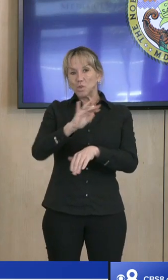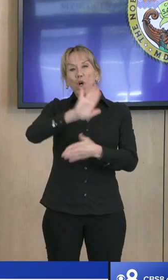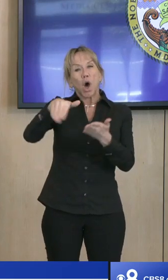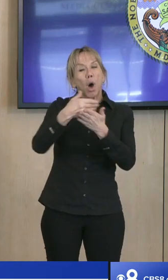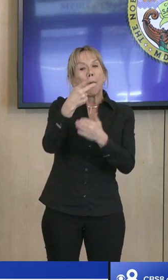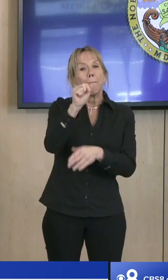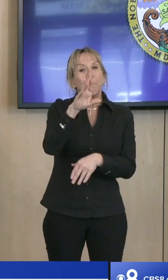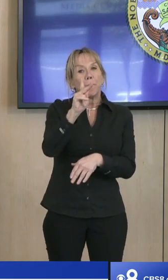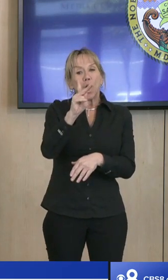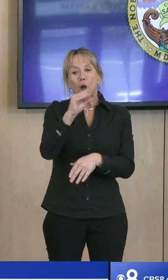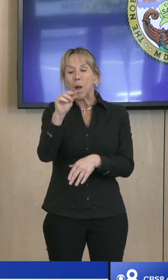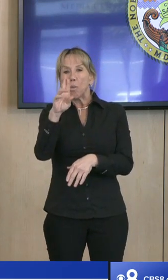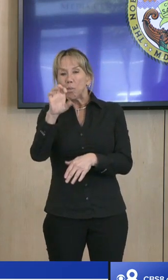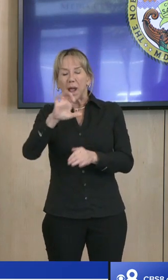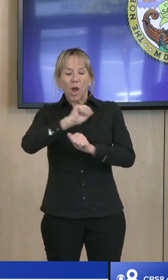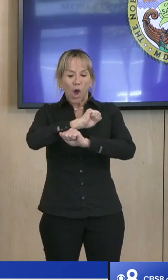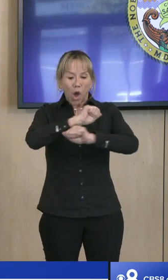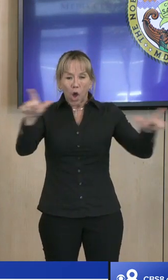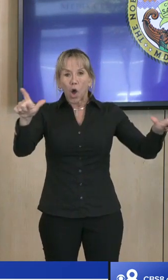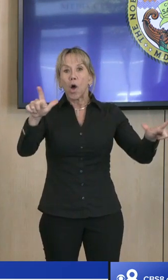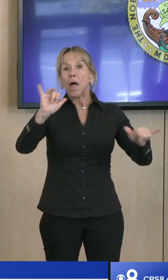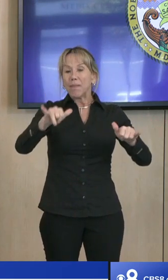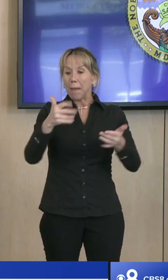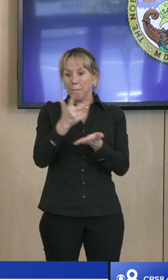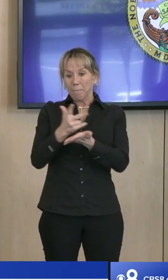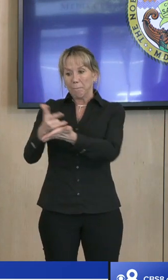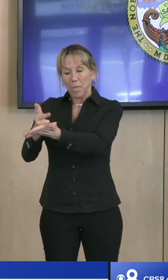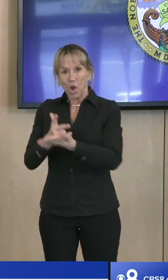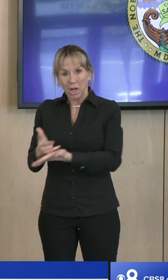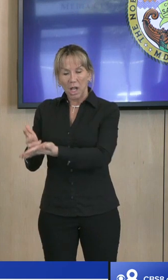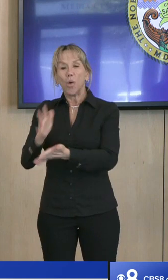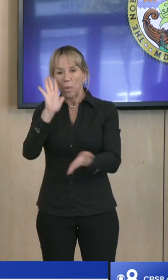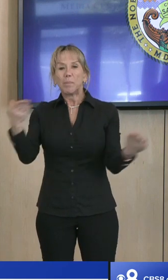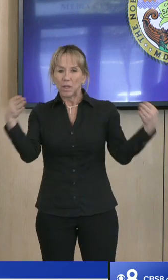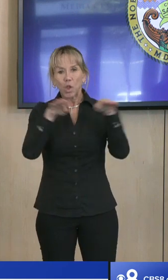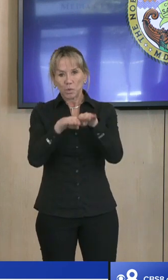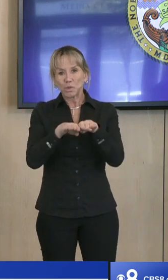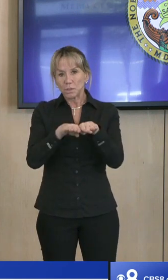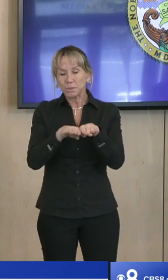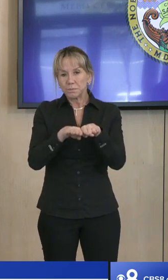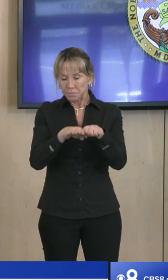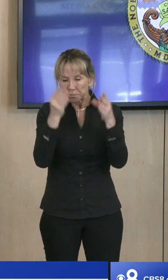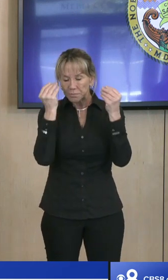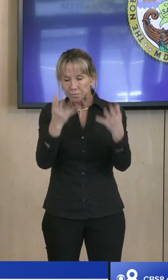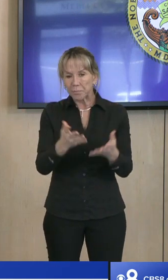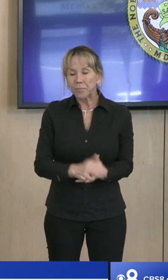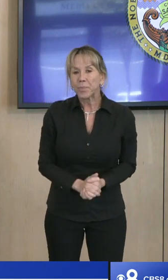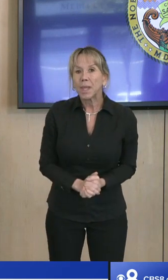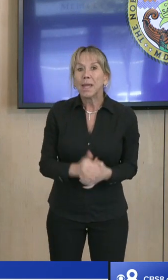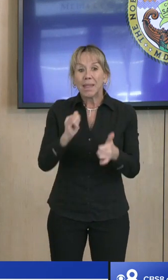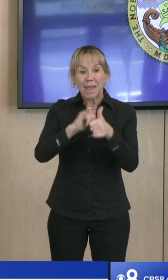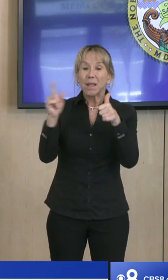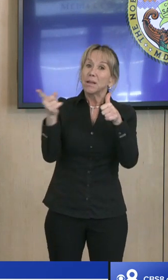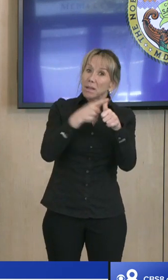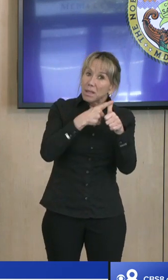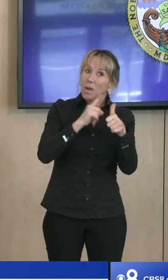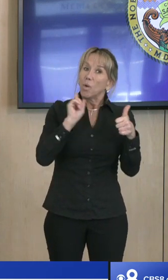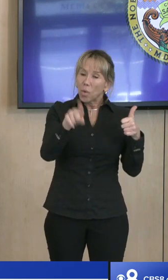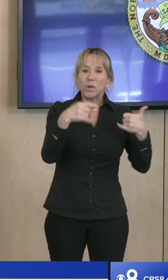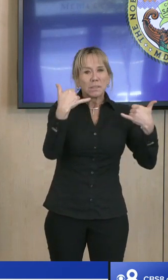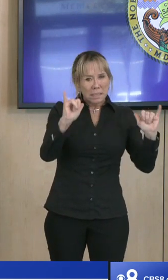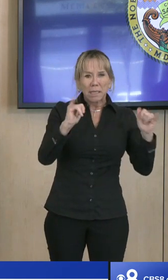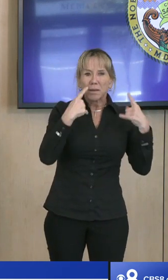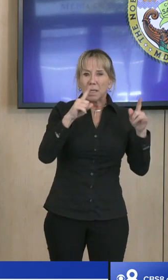and recreations throughout all jurisdictions in San Diego County. Again, the initial order remains in effect, which is